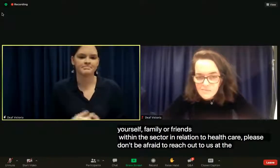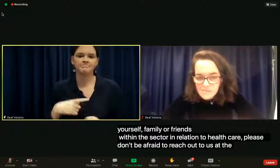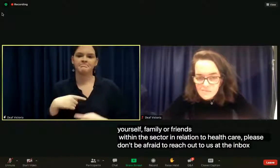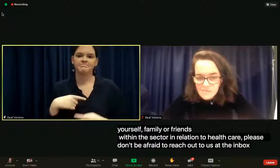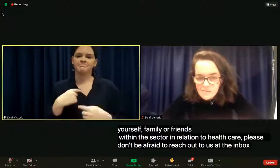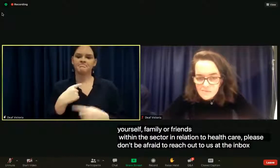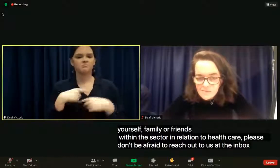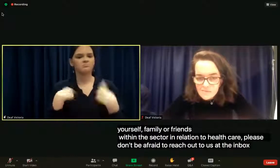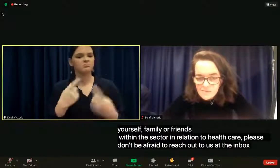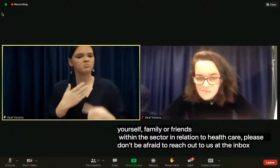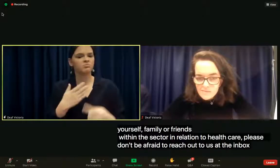info@deafvictoria.org.au.